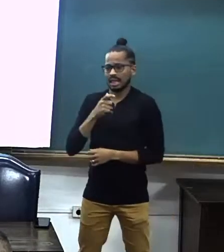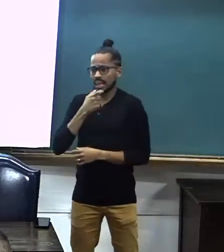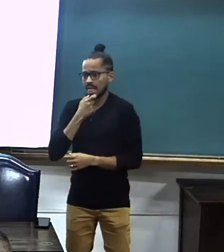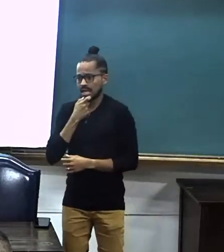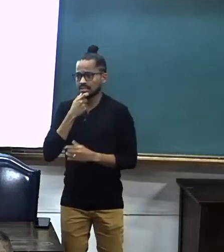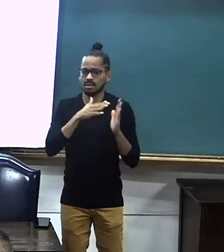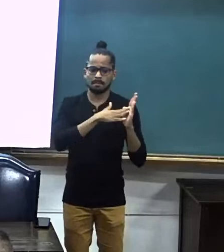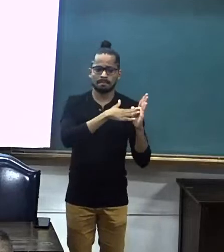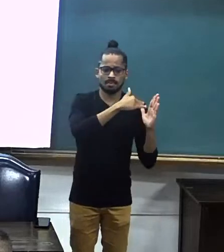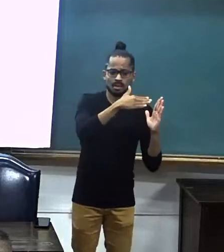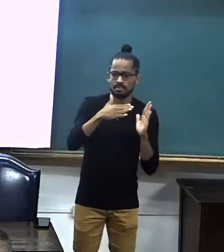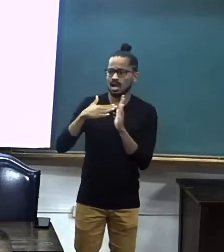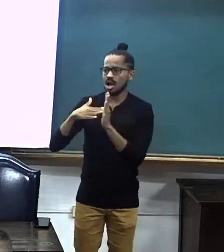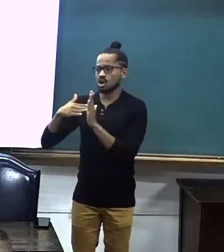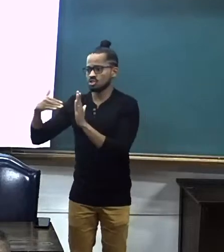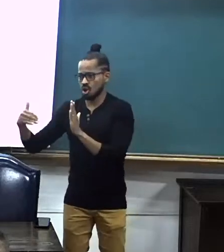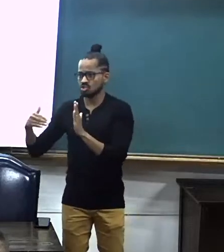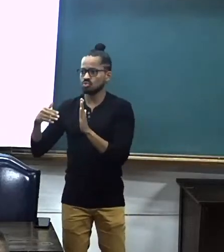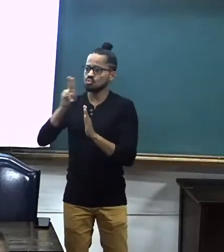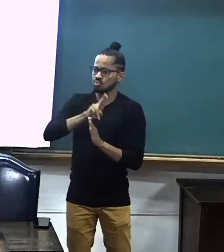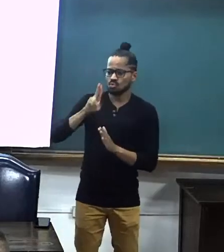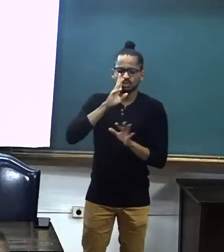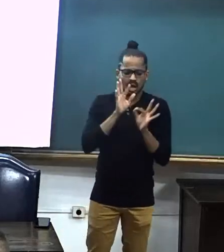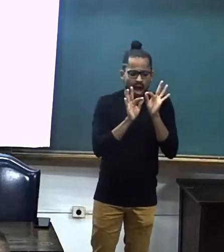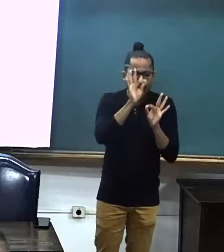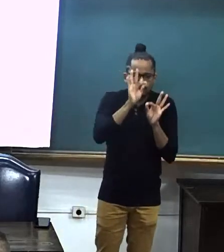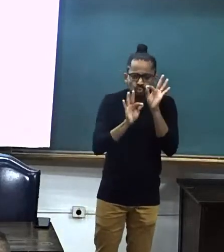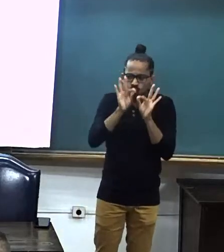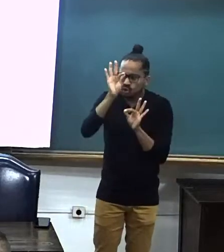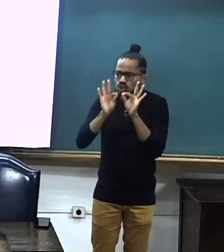from acoustic and articulatory points of view.